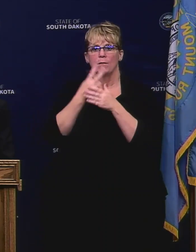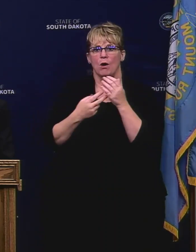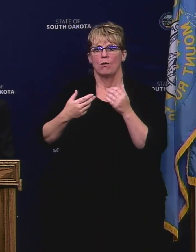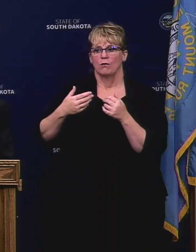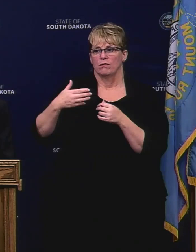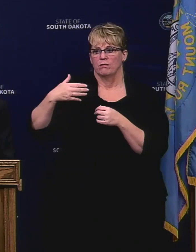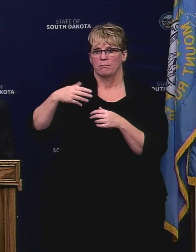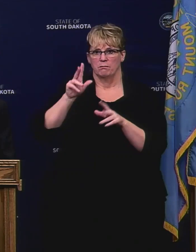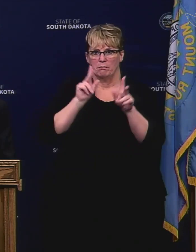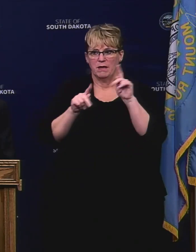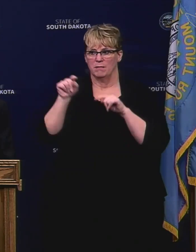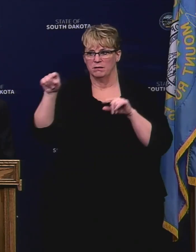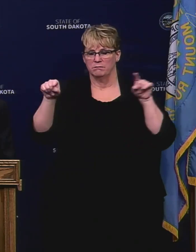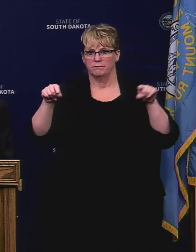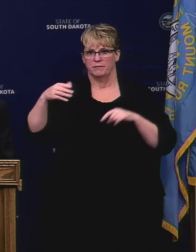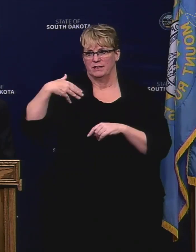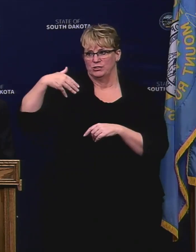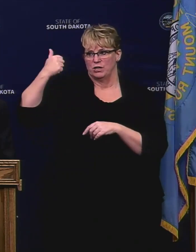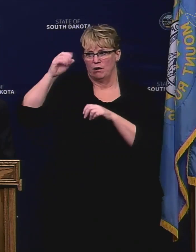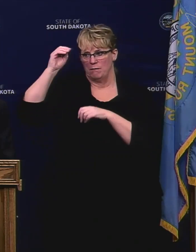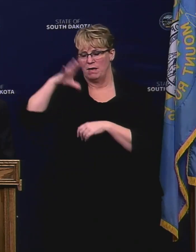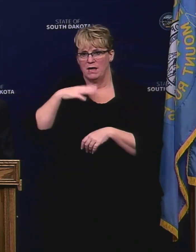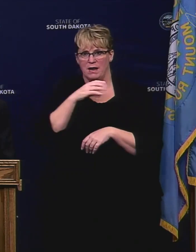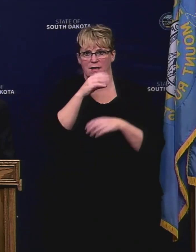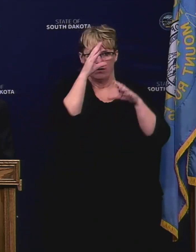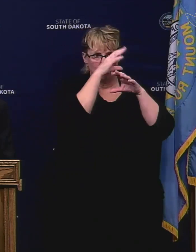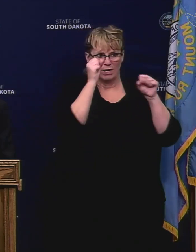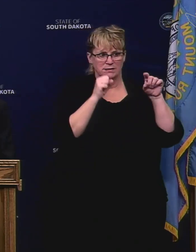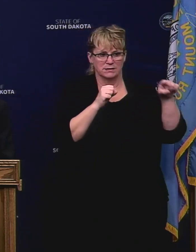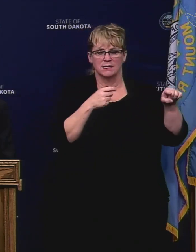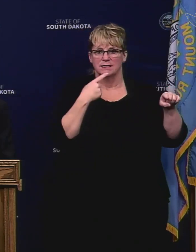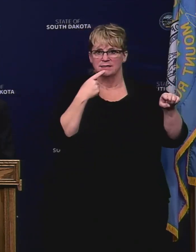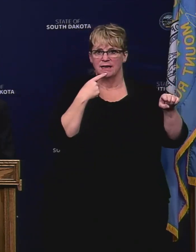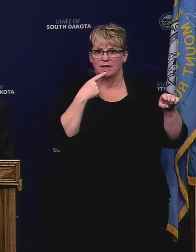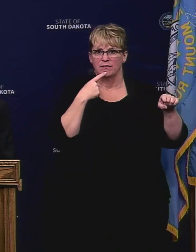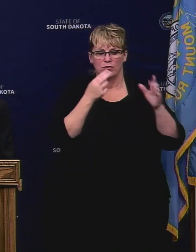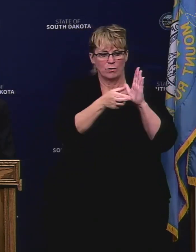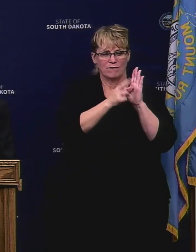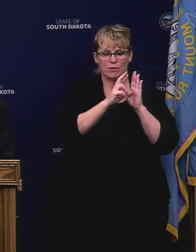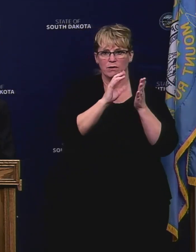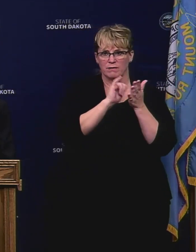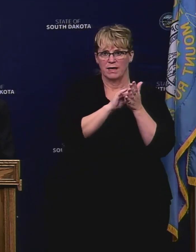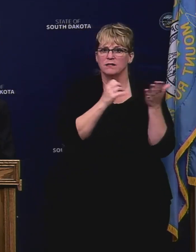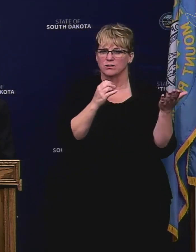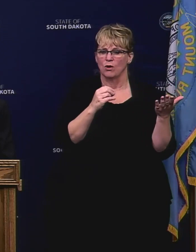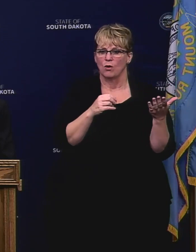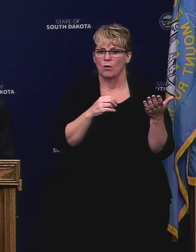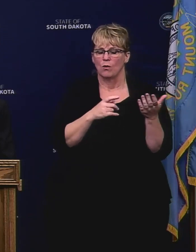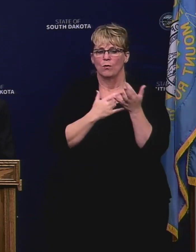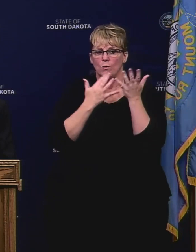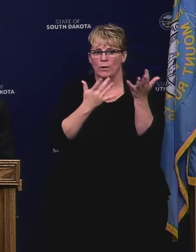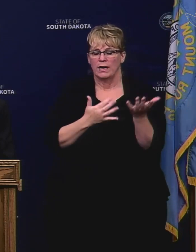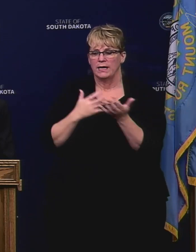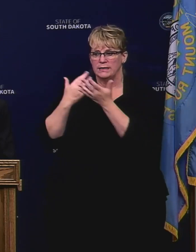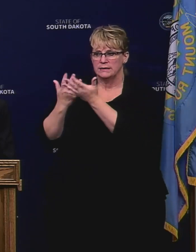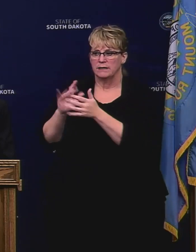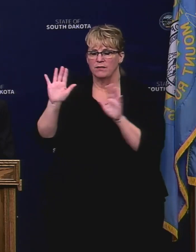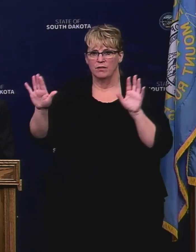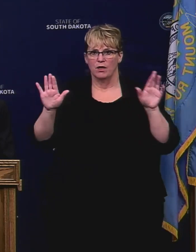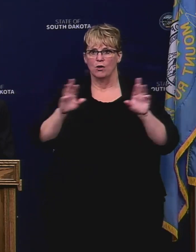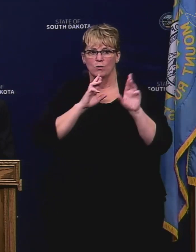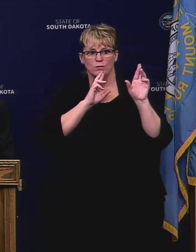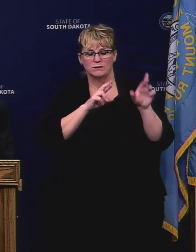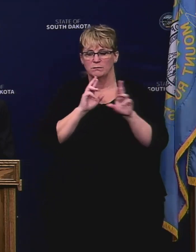chairman and the president of Oglala has said that they're taking a look at those. So we're anxiously awaiting their response